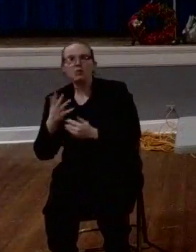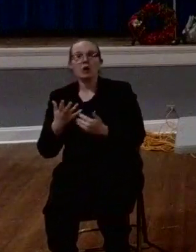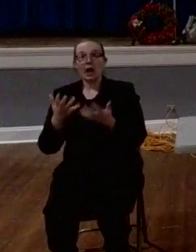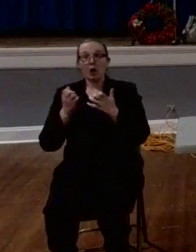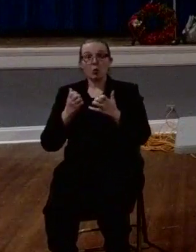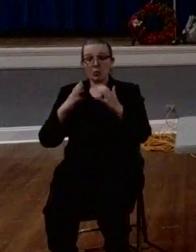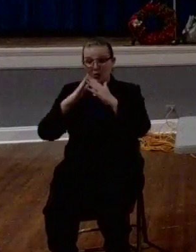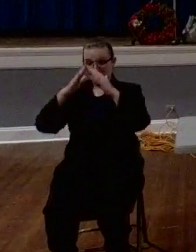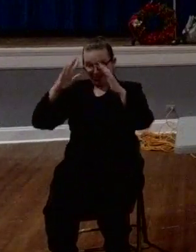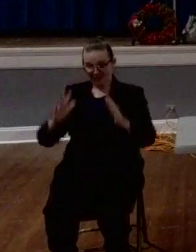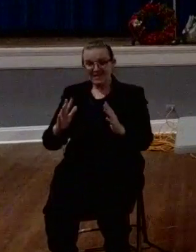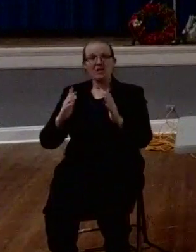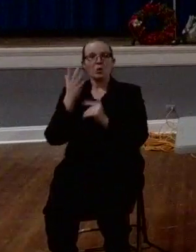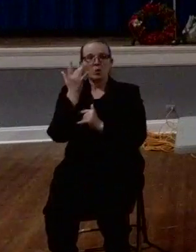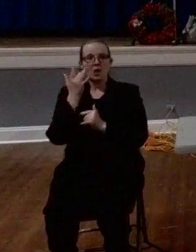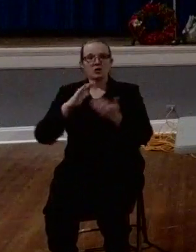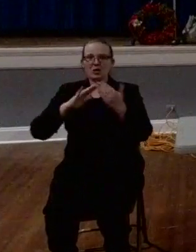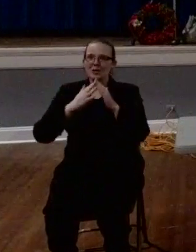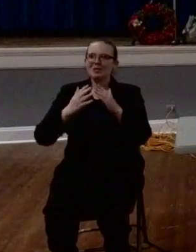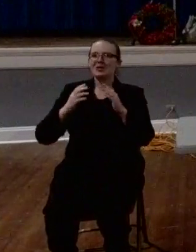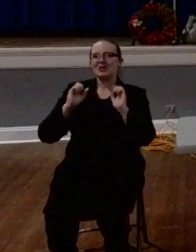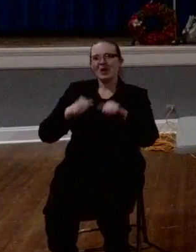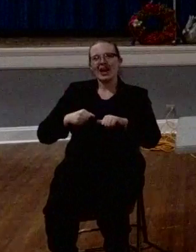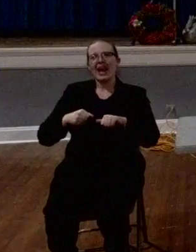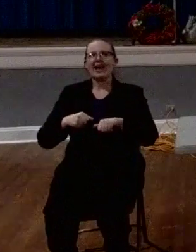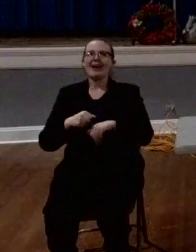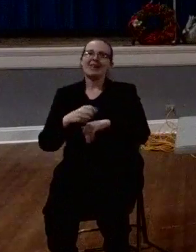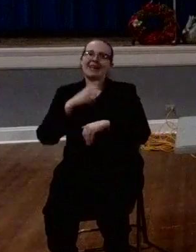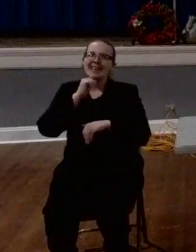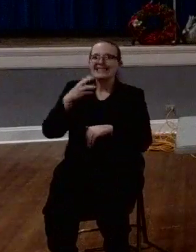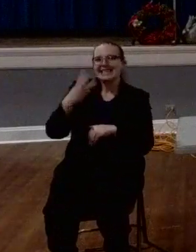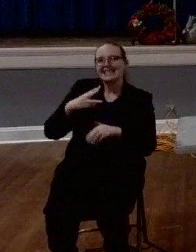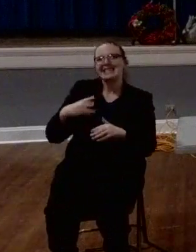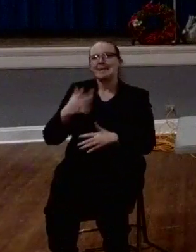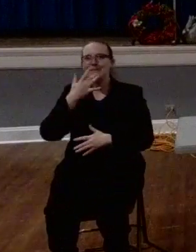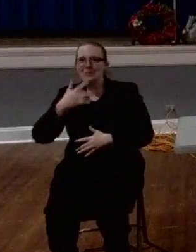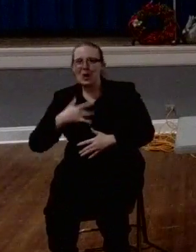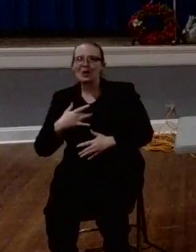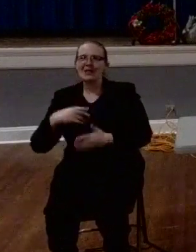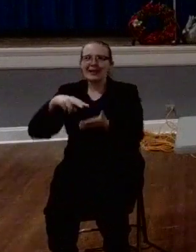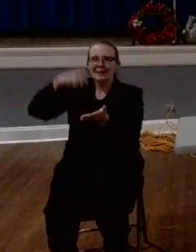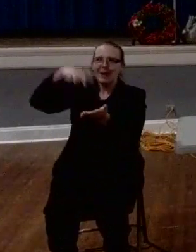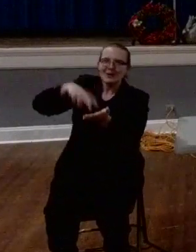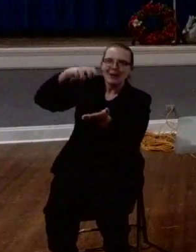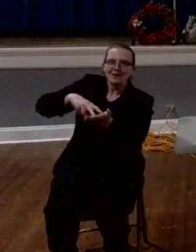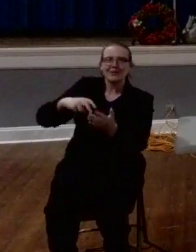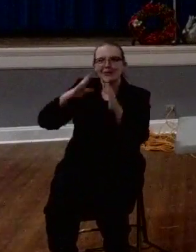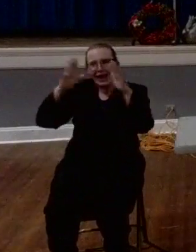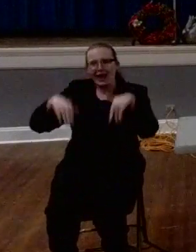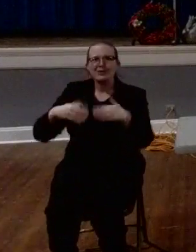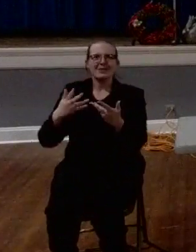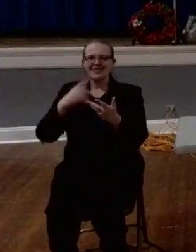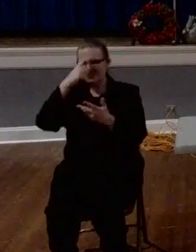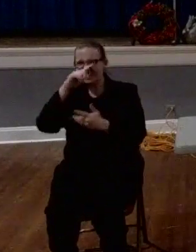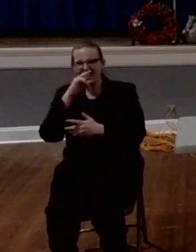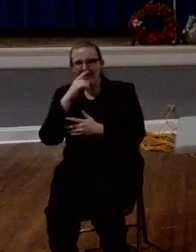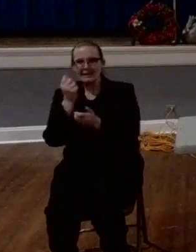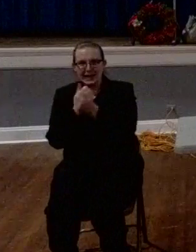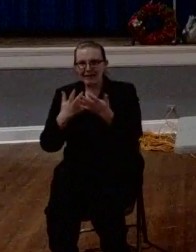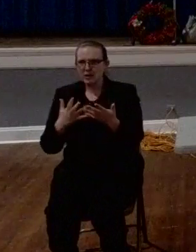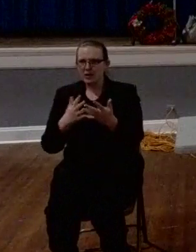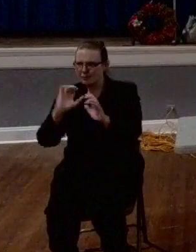our community would be able to have the quinceañeras and the wedding and the bouncies for the kids. And